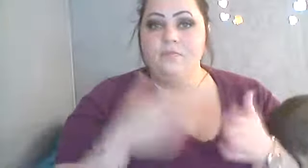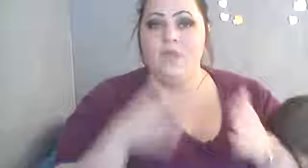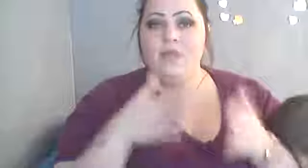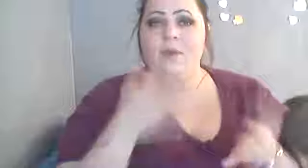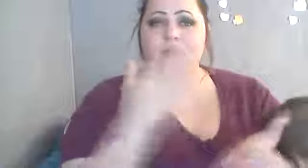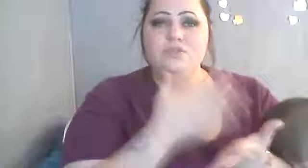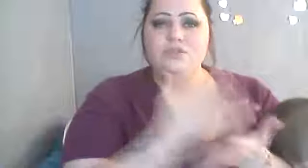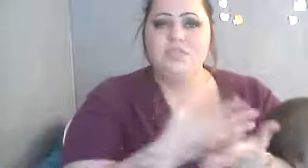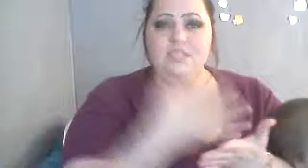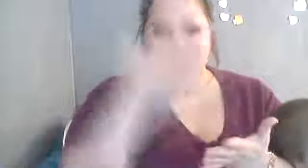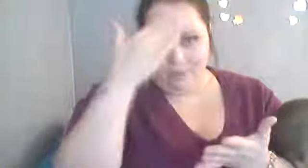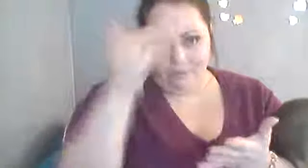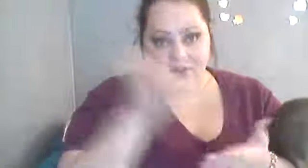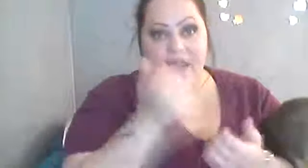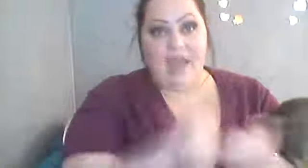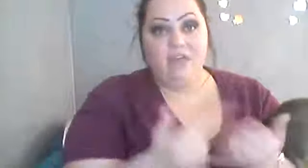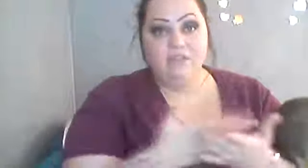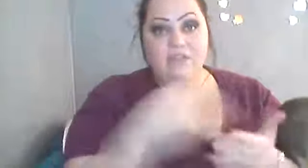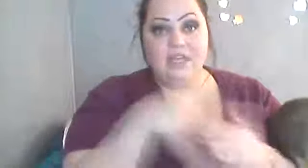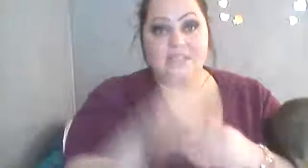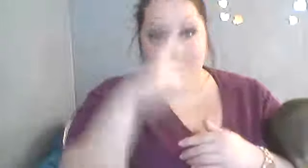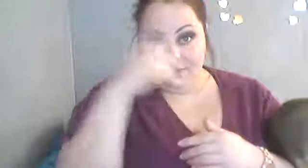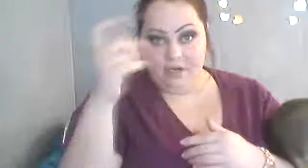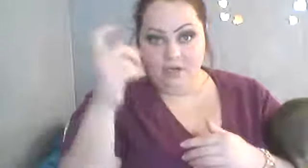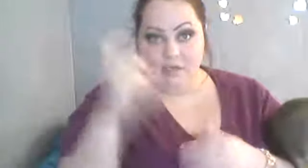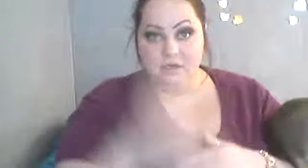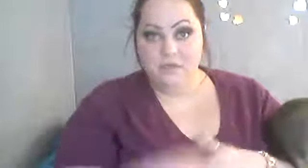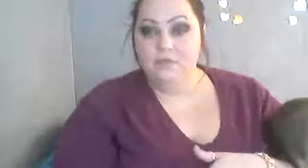that way you guys don't just stop or forget everything in summer.